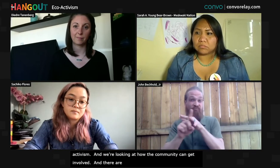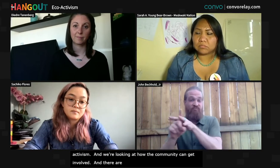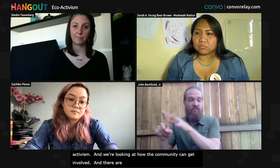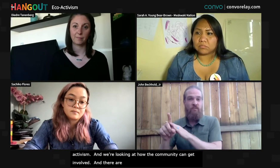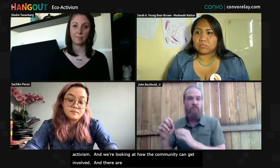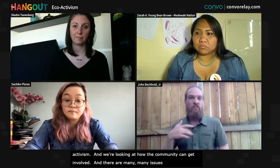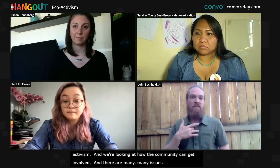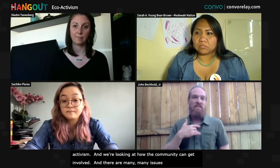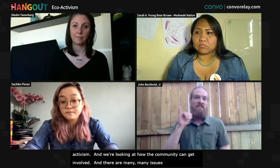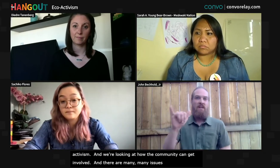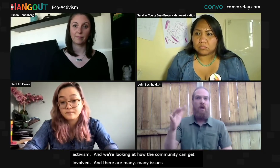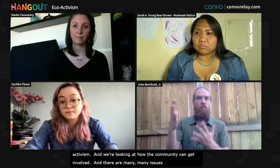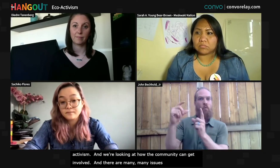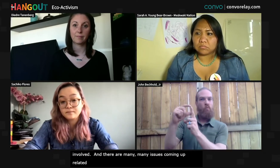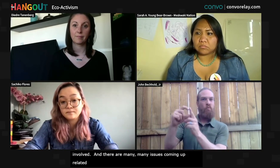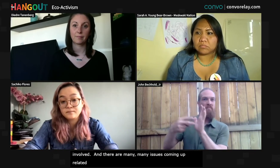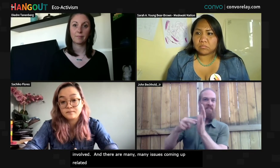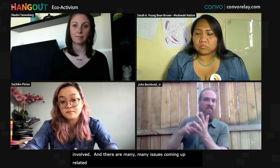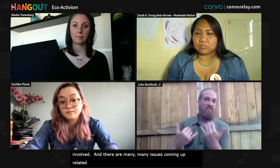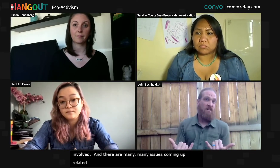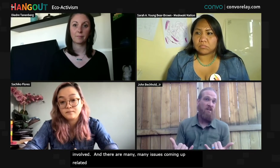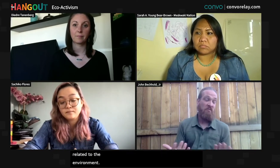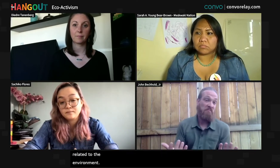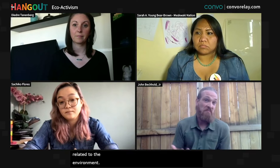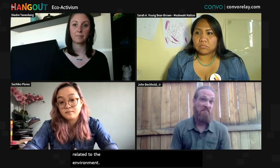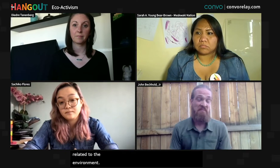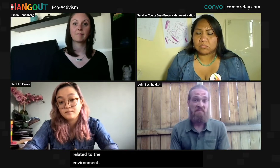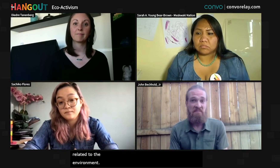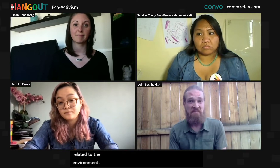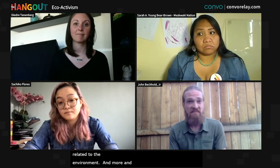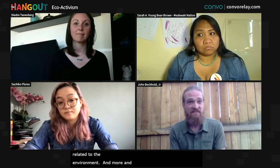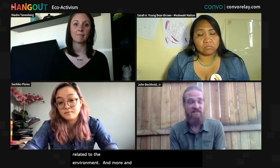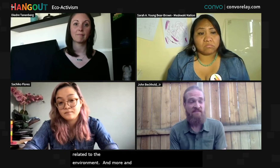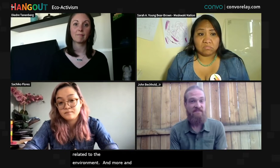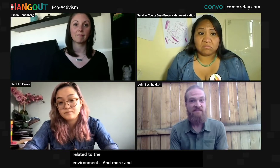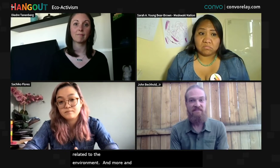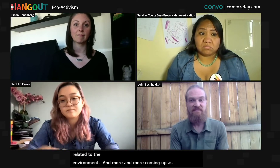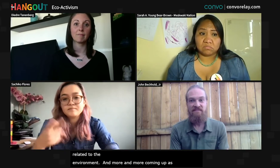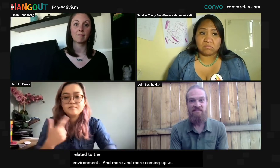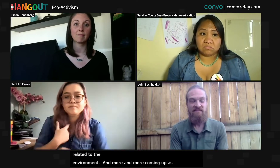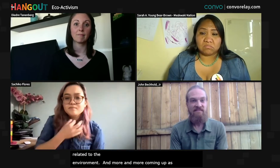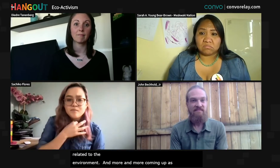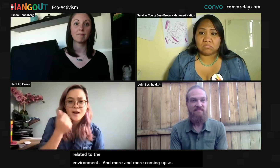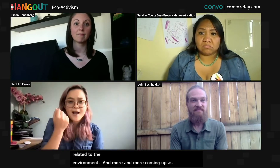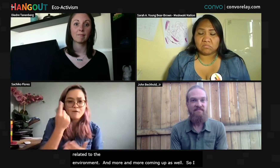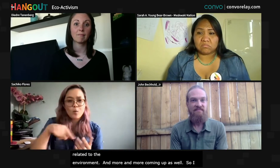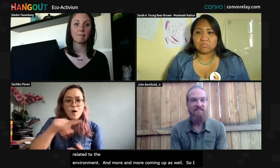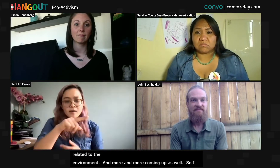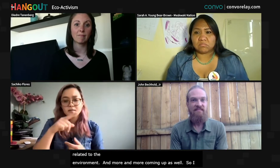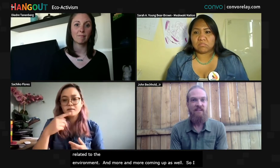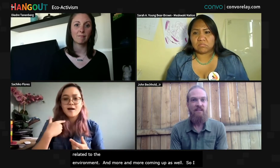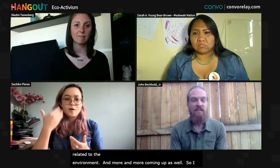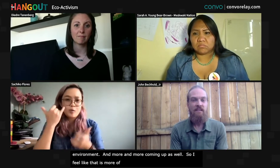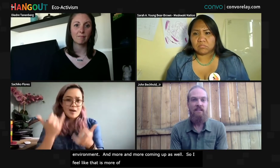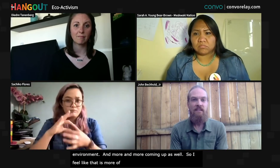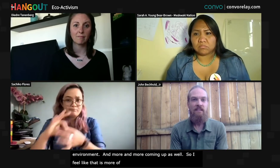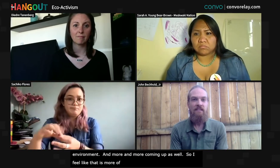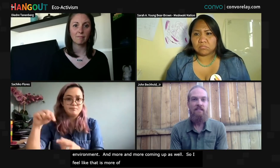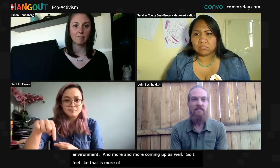to the environment and more coming up as well. So I feel like that's more of the appropriate word today. Yeah. So I wanted